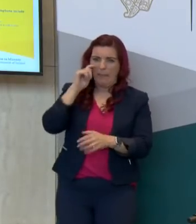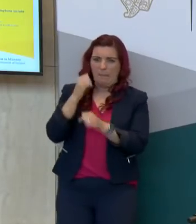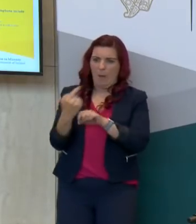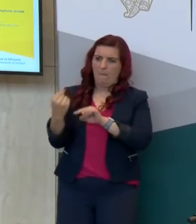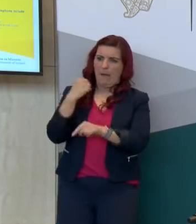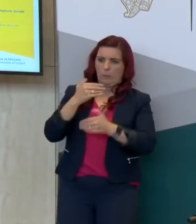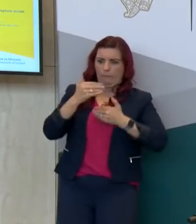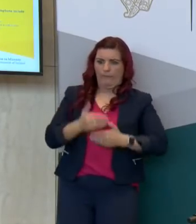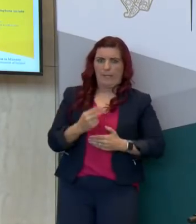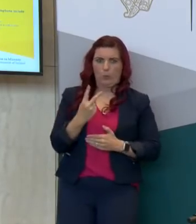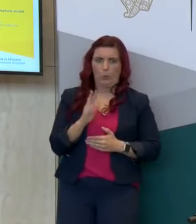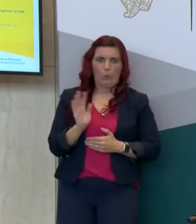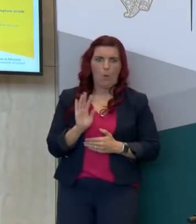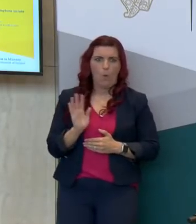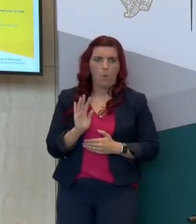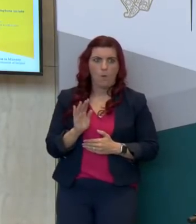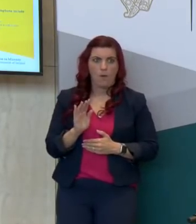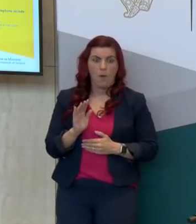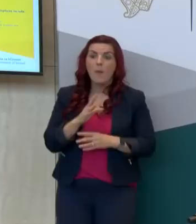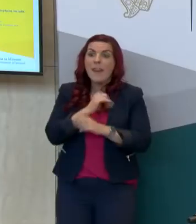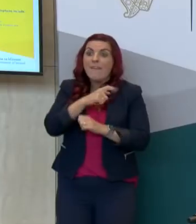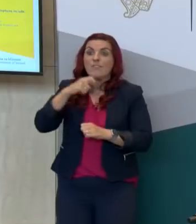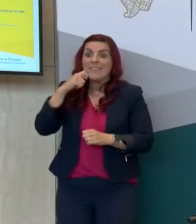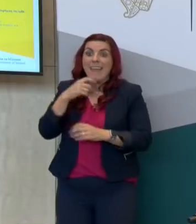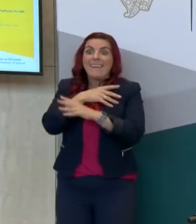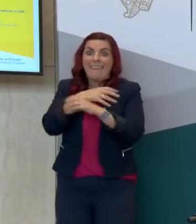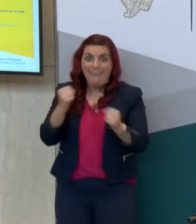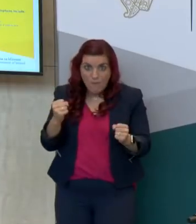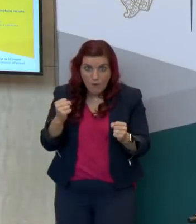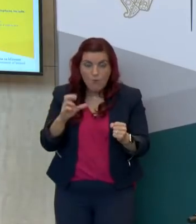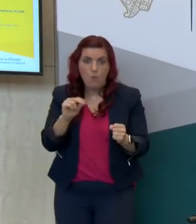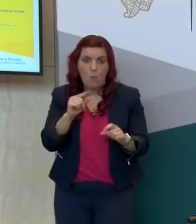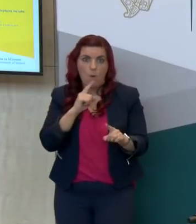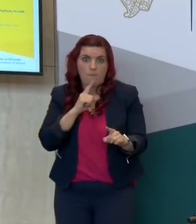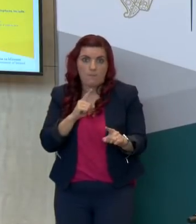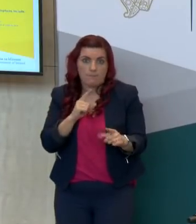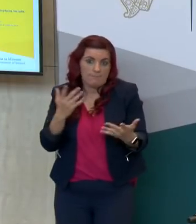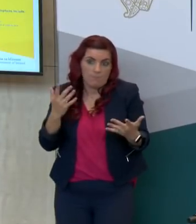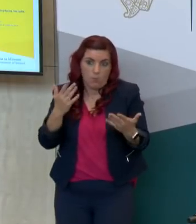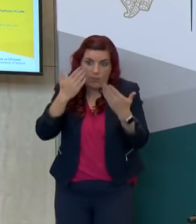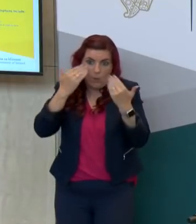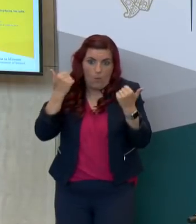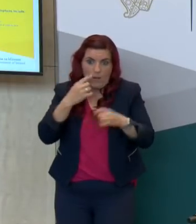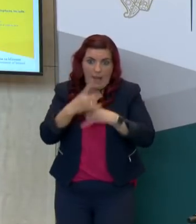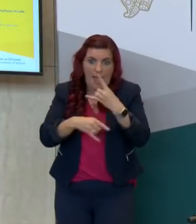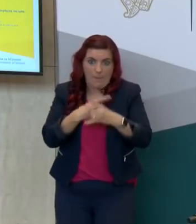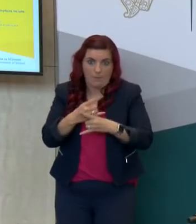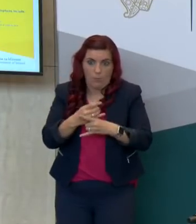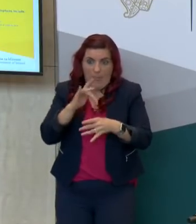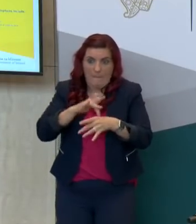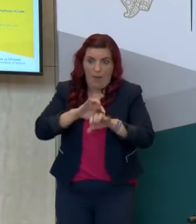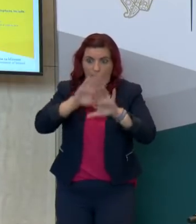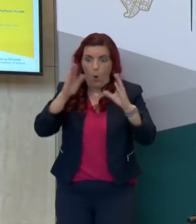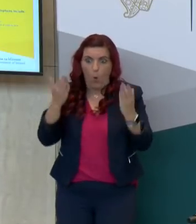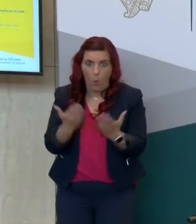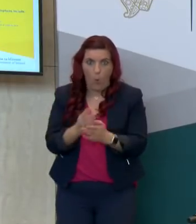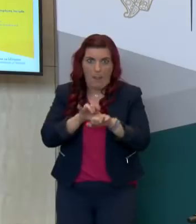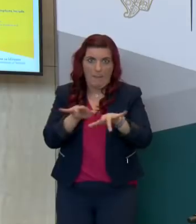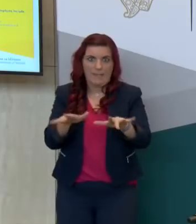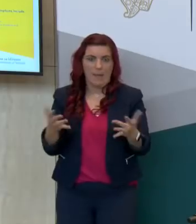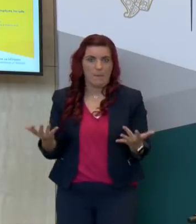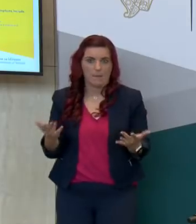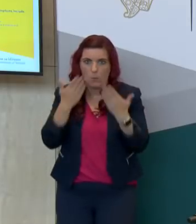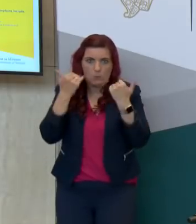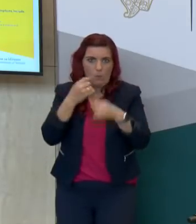scenario. But we can never rule something like that out, unfortunately. We are in the middle of global pandemic. But to